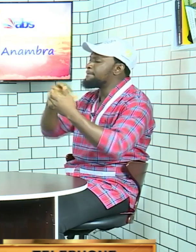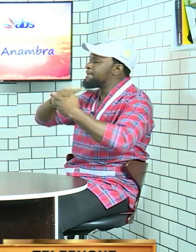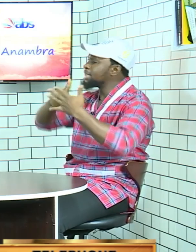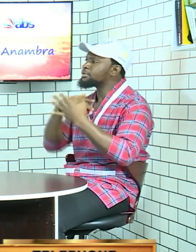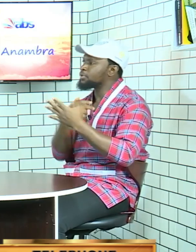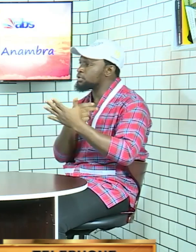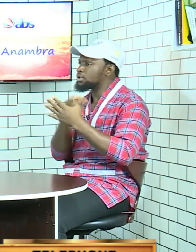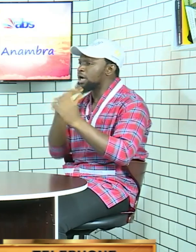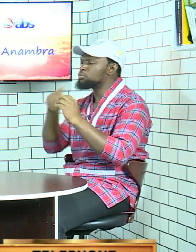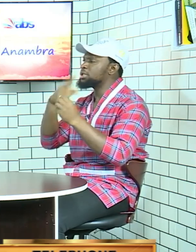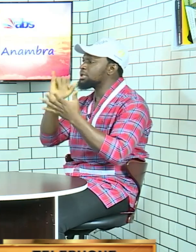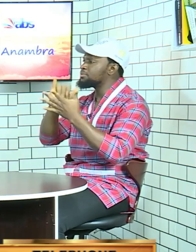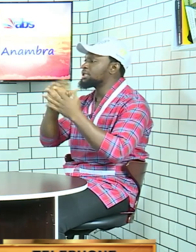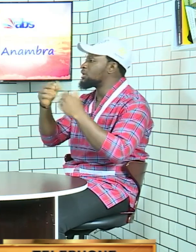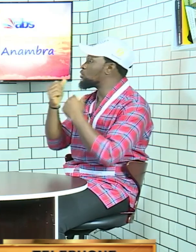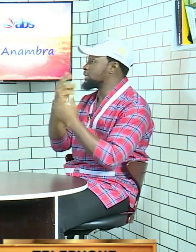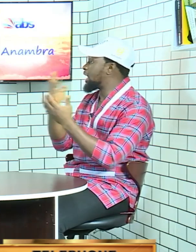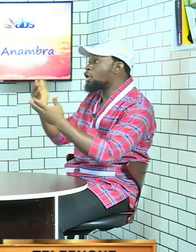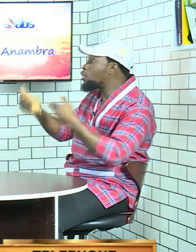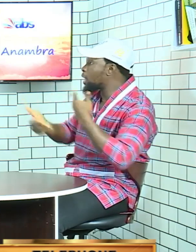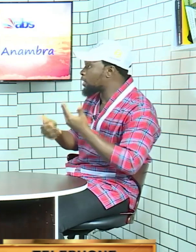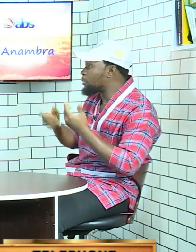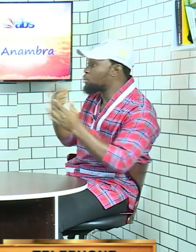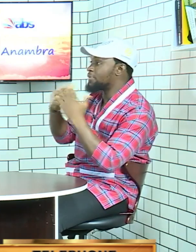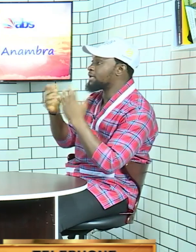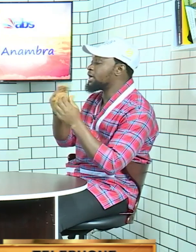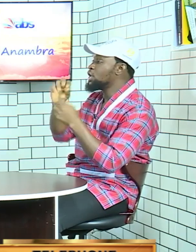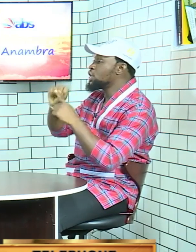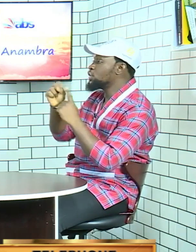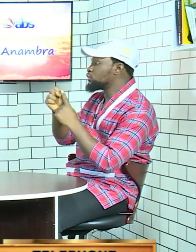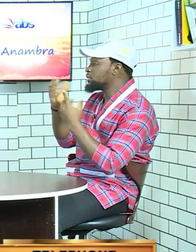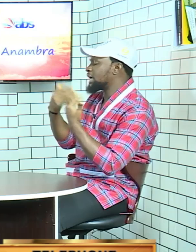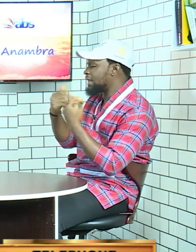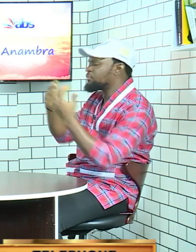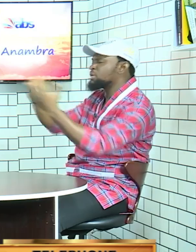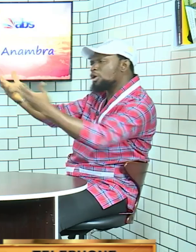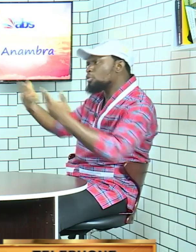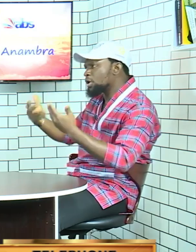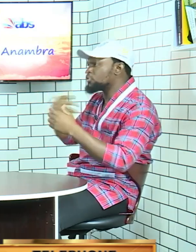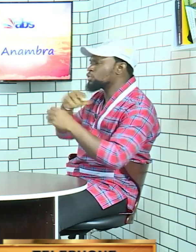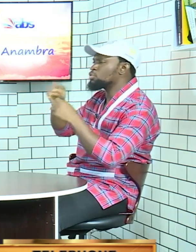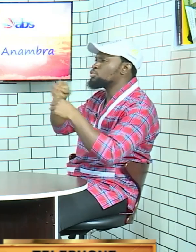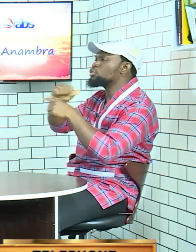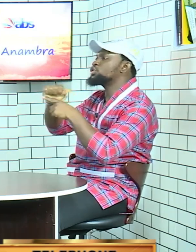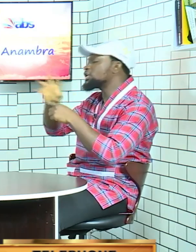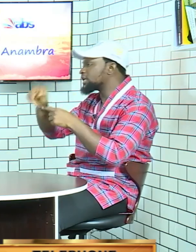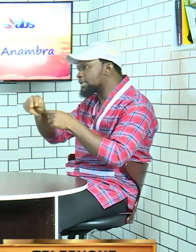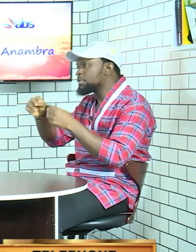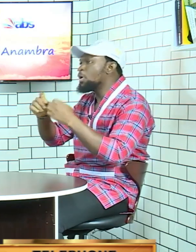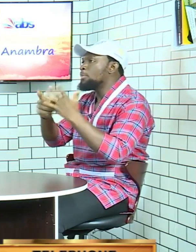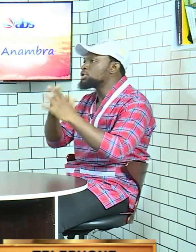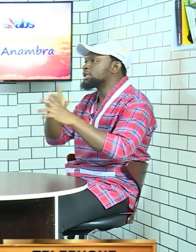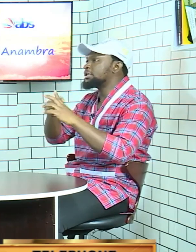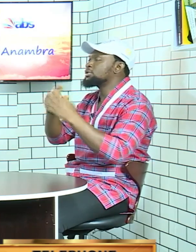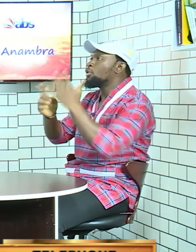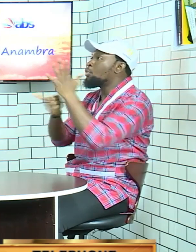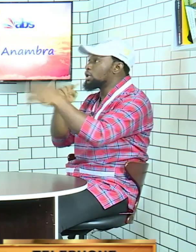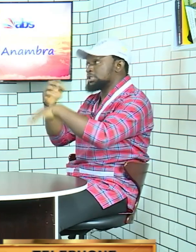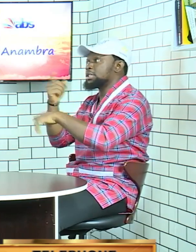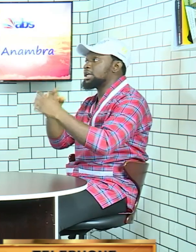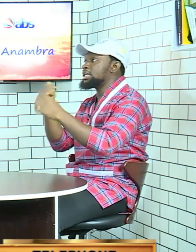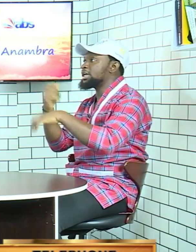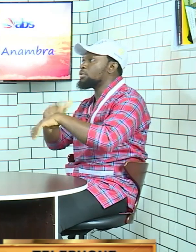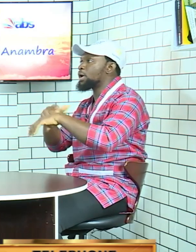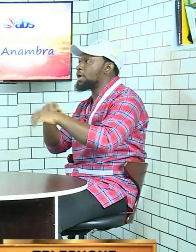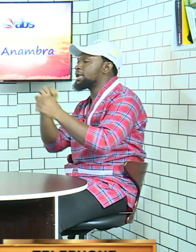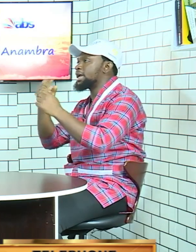them part of us, and we tell them that they are all welcome. Whatever issues they have, they are all welcome. So we'll train them most times once